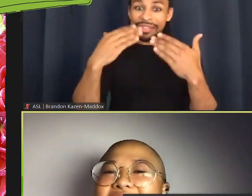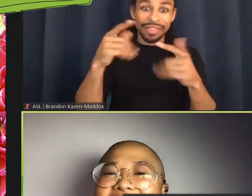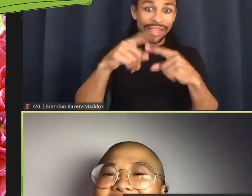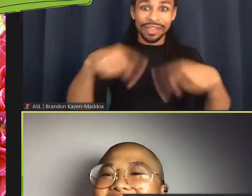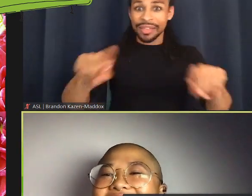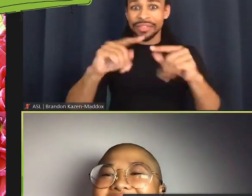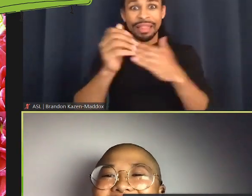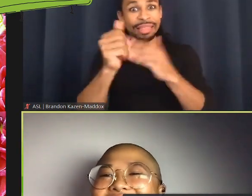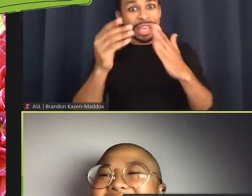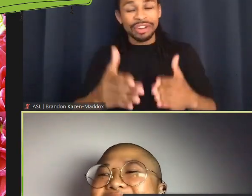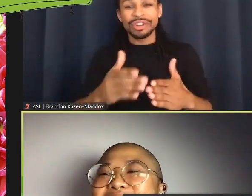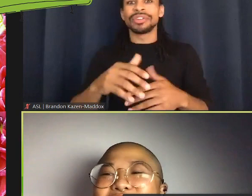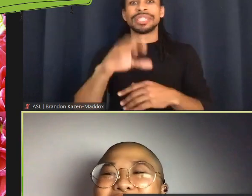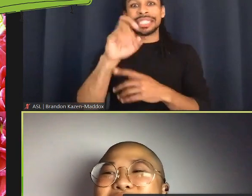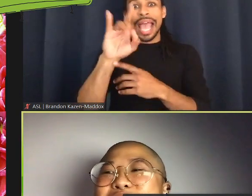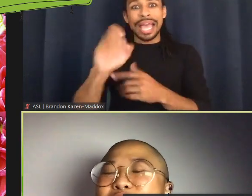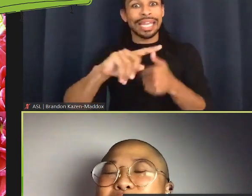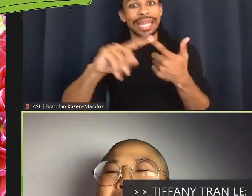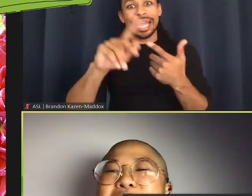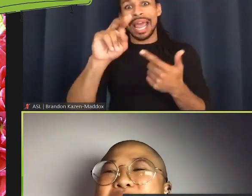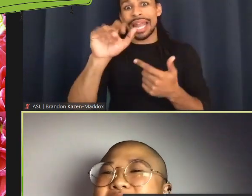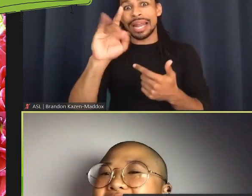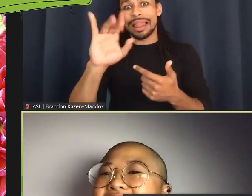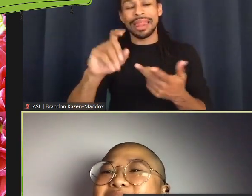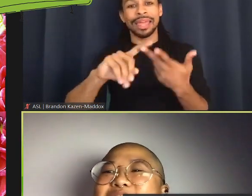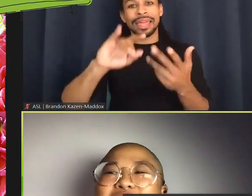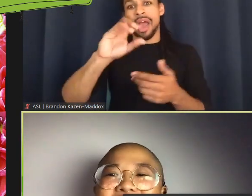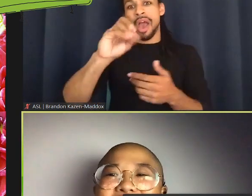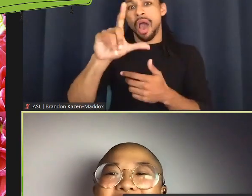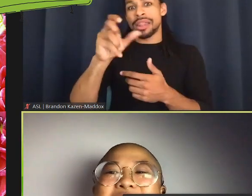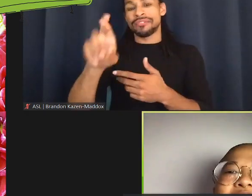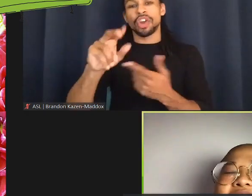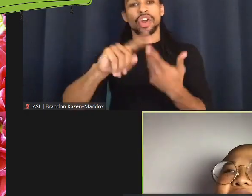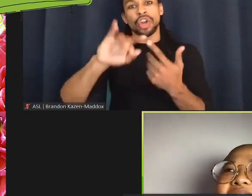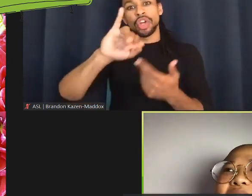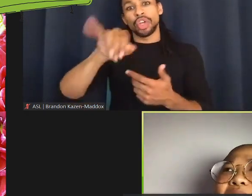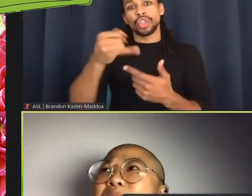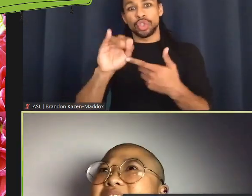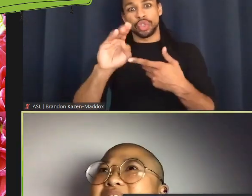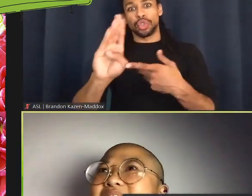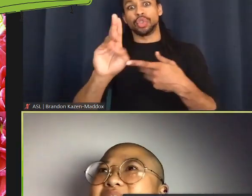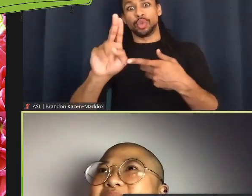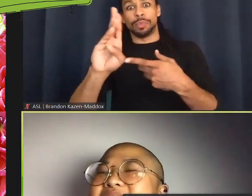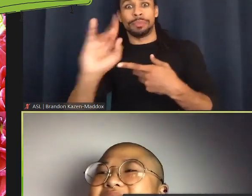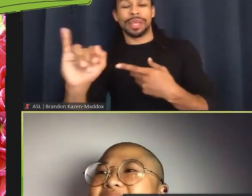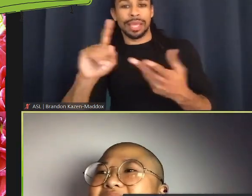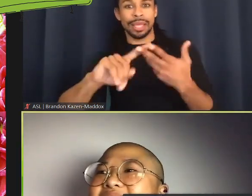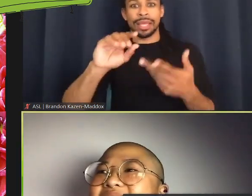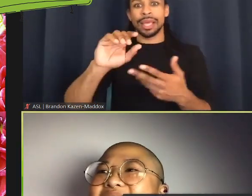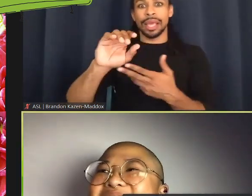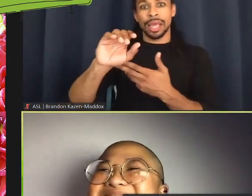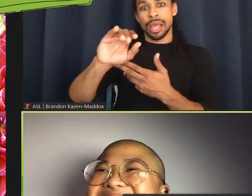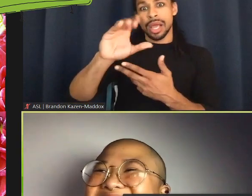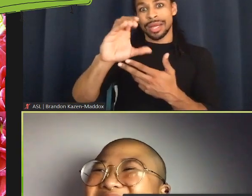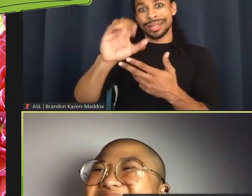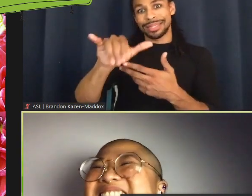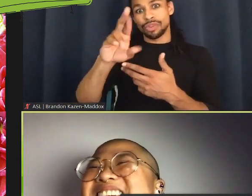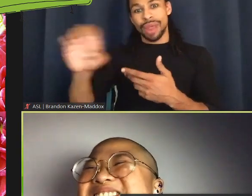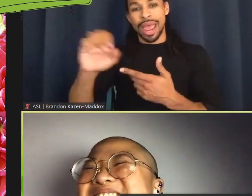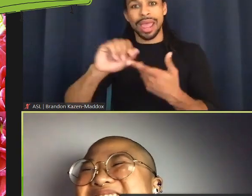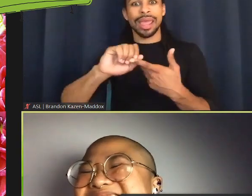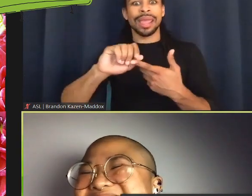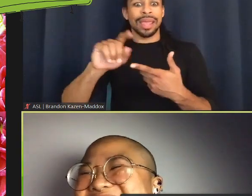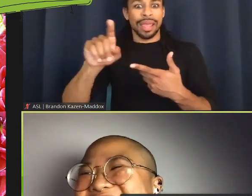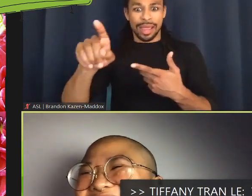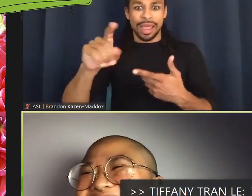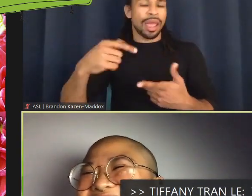readers, Eddie, Natalie, Oliver, Juby, Cyree, Rajiv. Am I missing anyone? I don't think so. Thank you